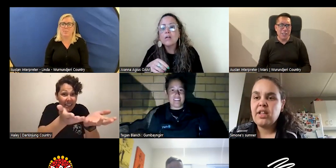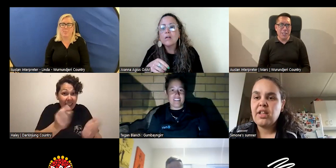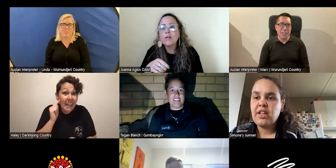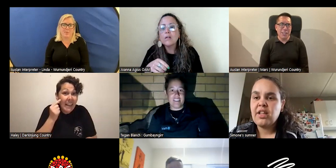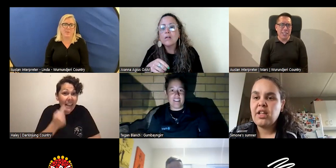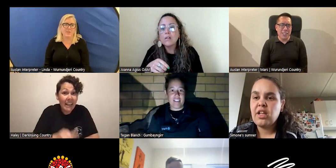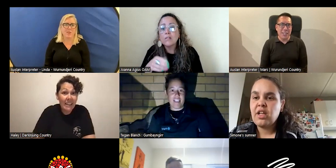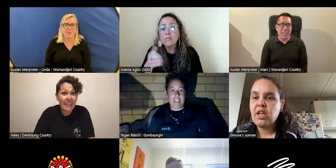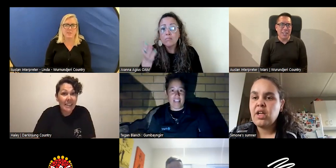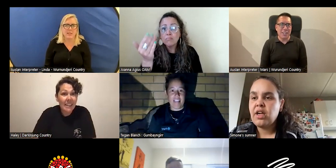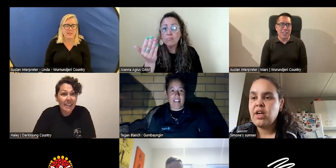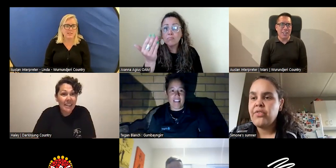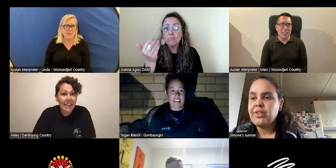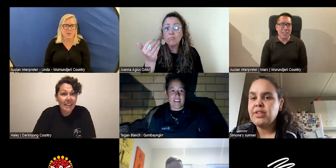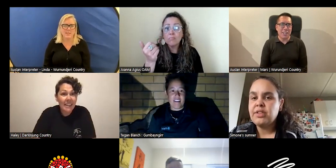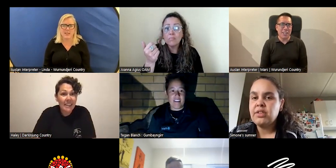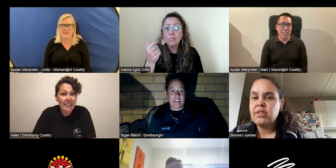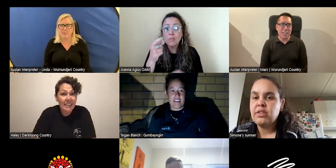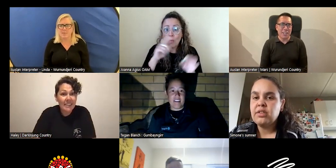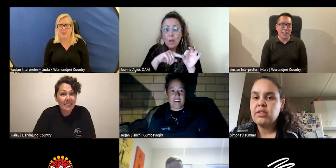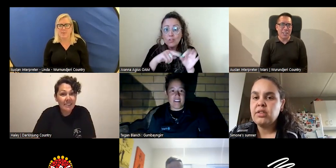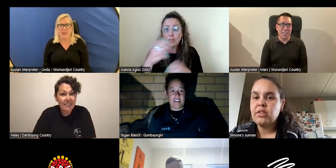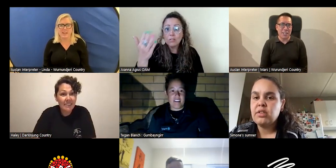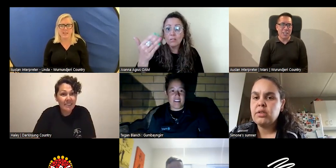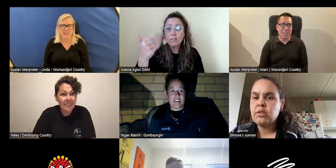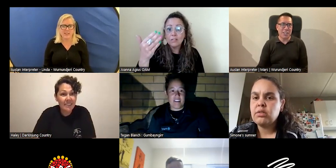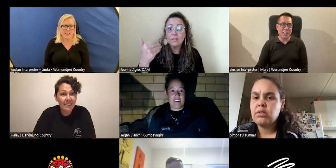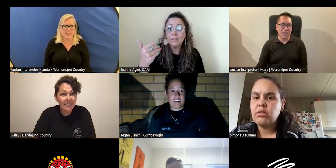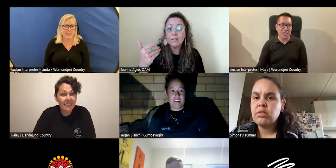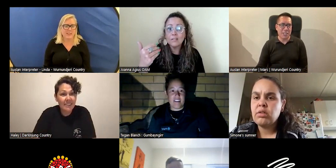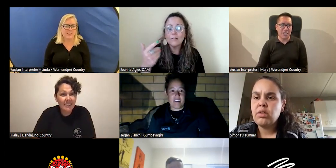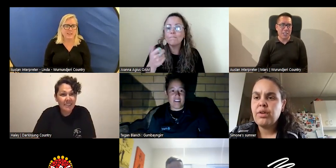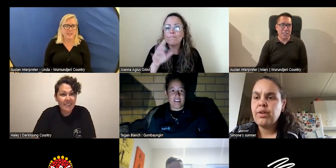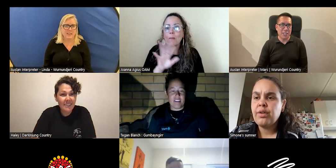so blurry, Joe. Tegan, did you want to say something from Hayley?